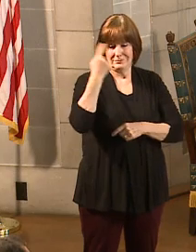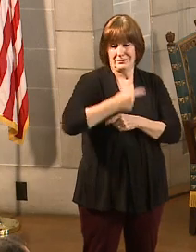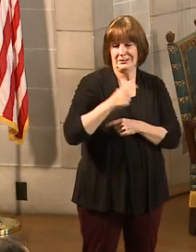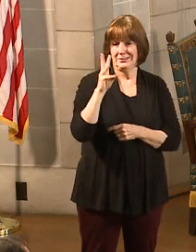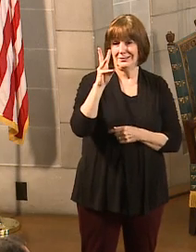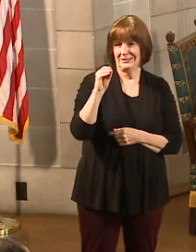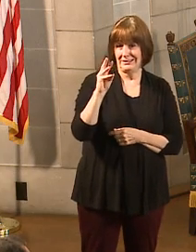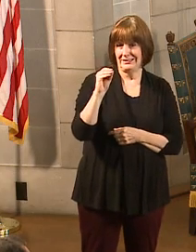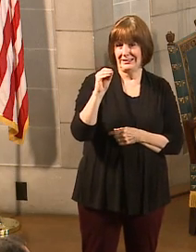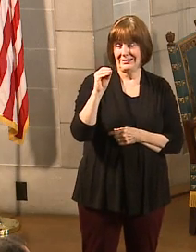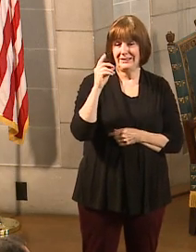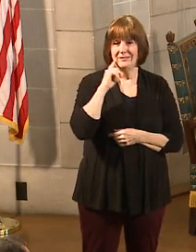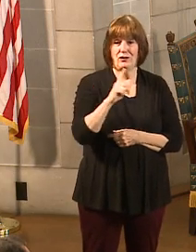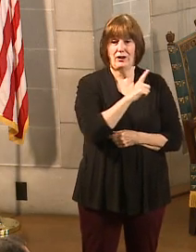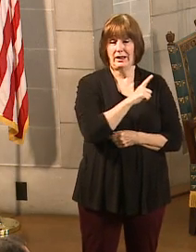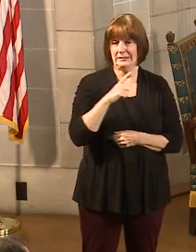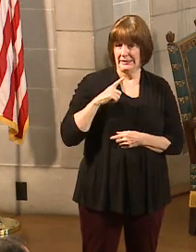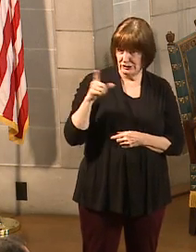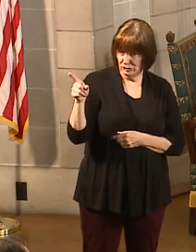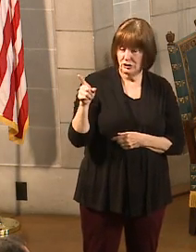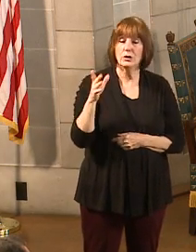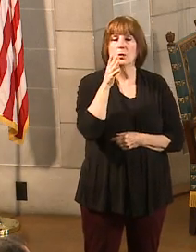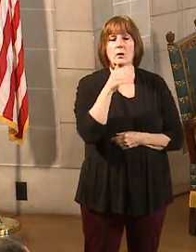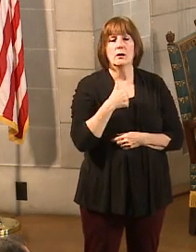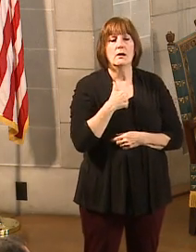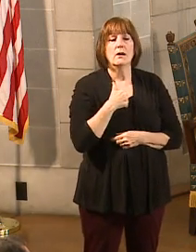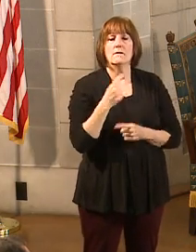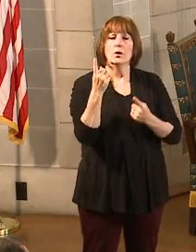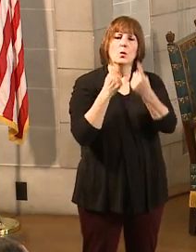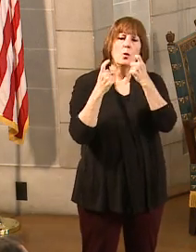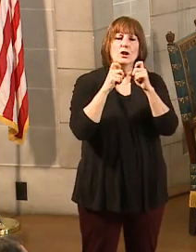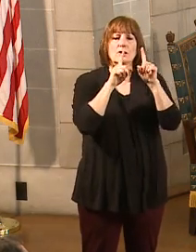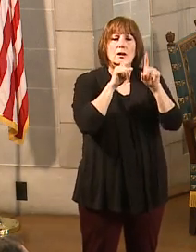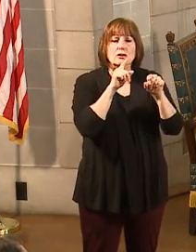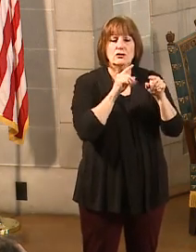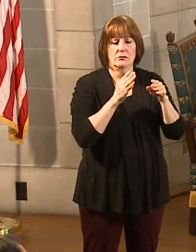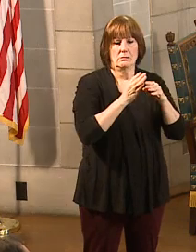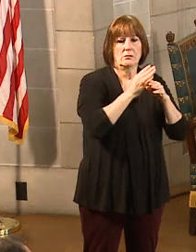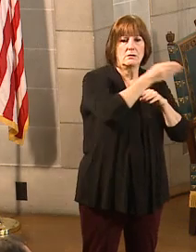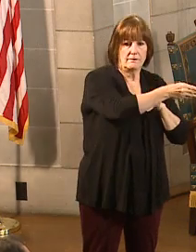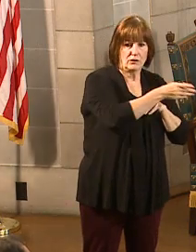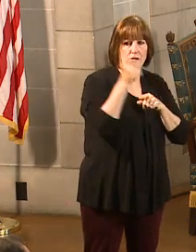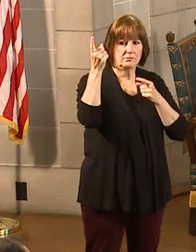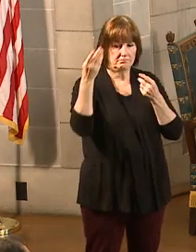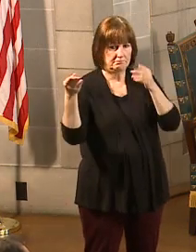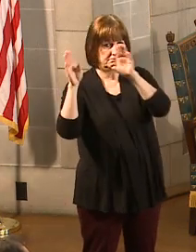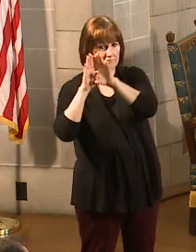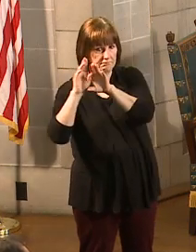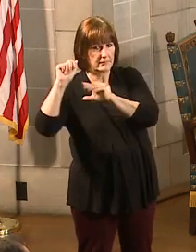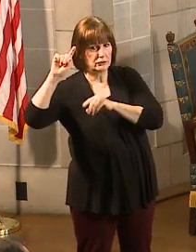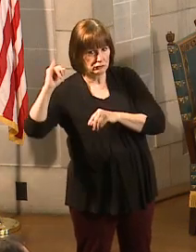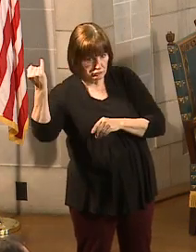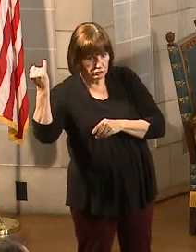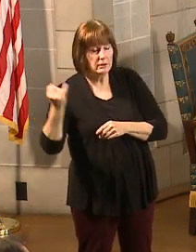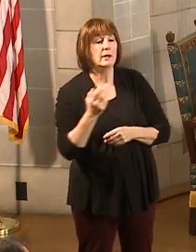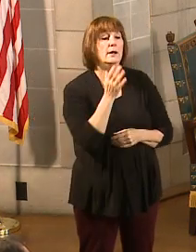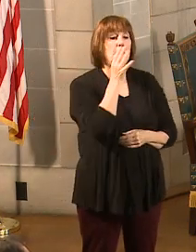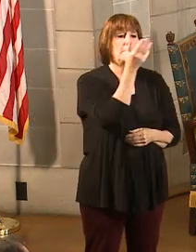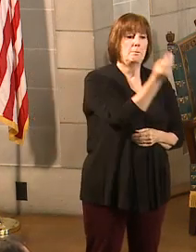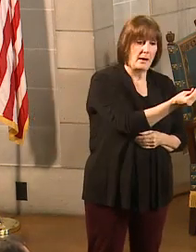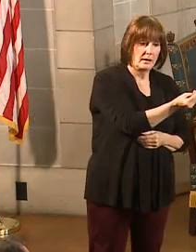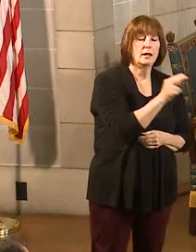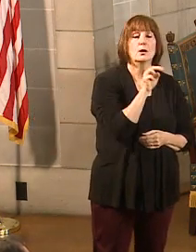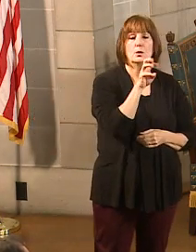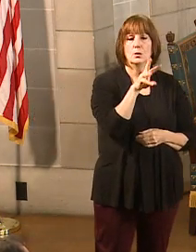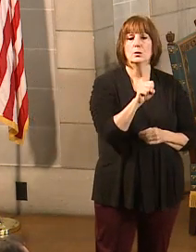so I'll be doing that and have a media availability afterwards with regard to legislative issues. And then on Monday, we will have a news conference as